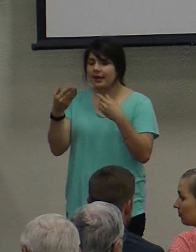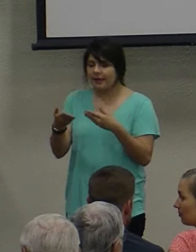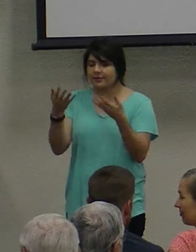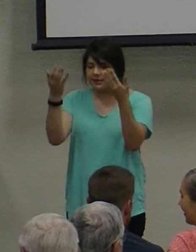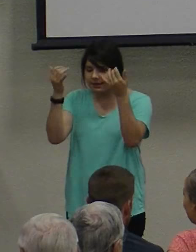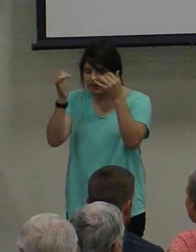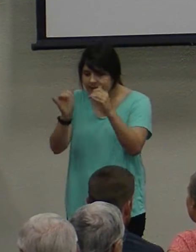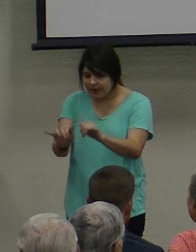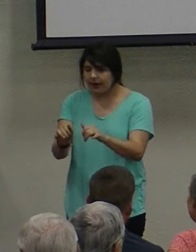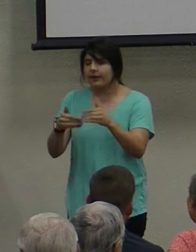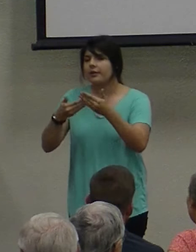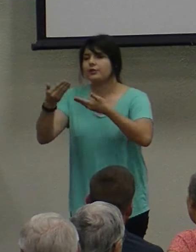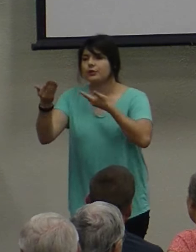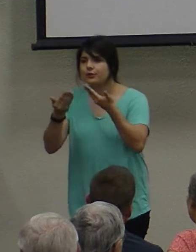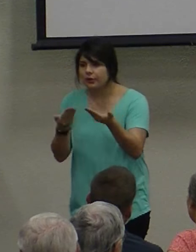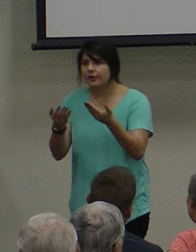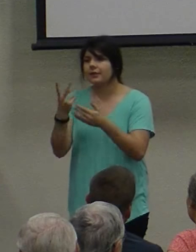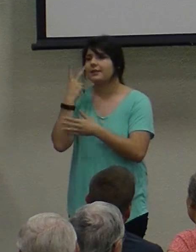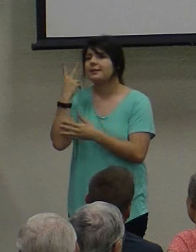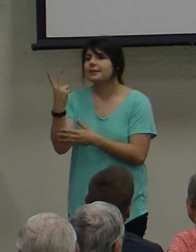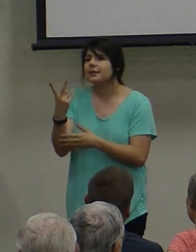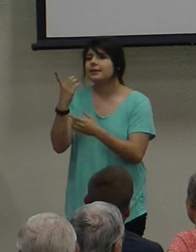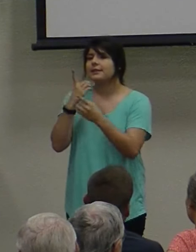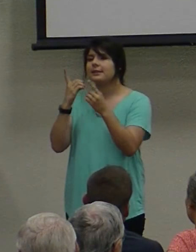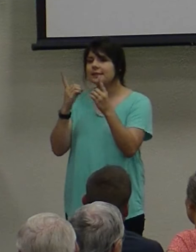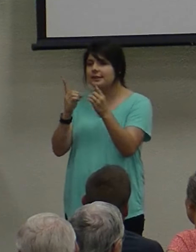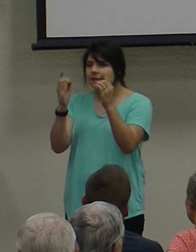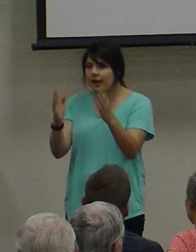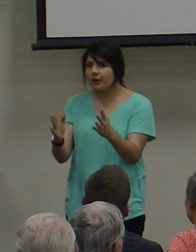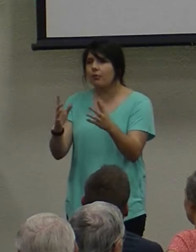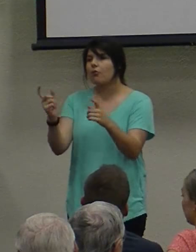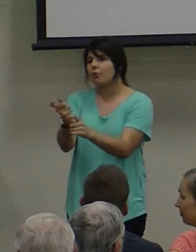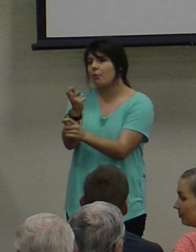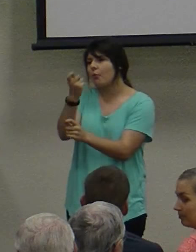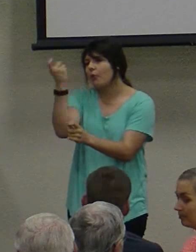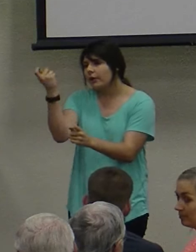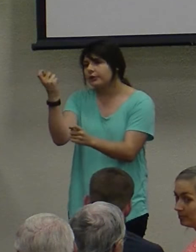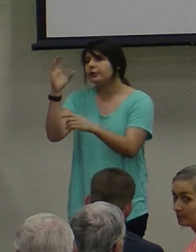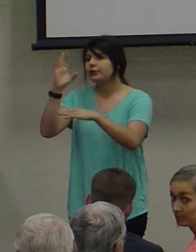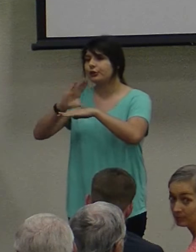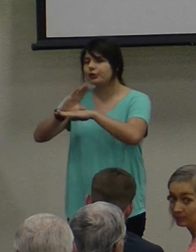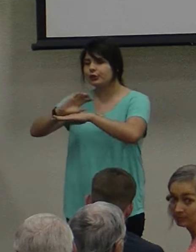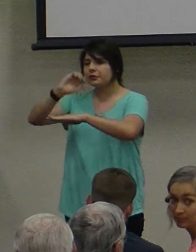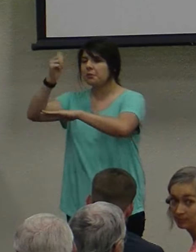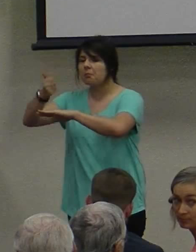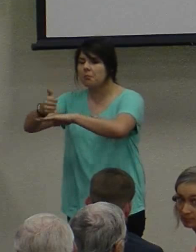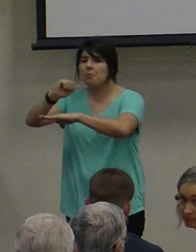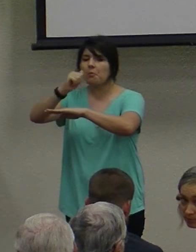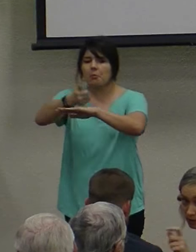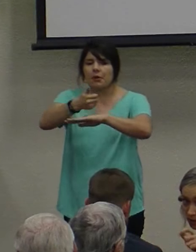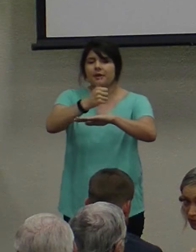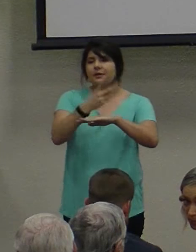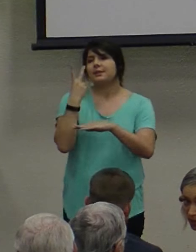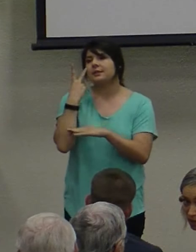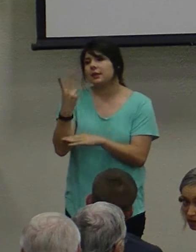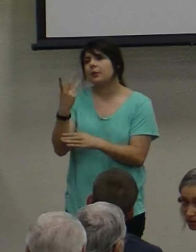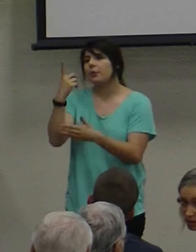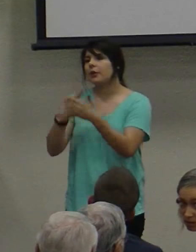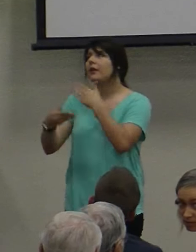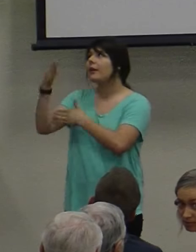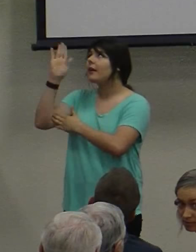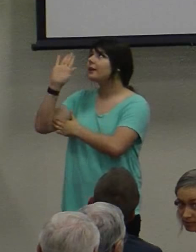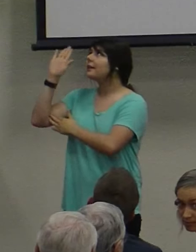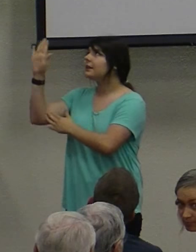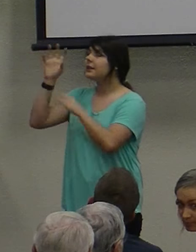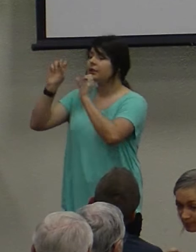seen disciples won and they've seen churches planted and they've seen what God can do